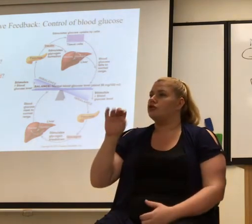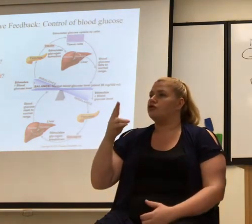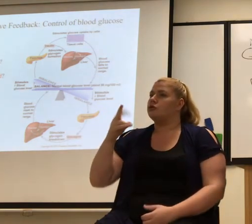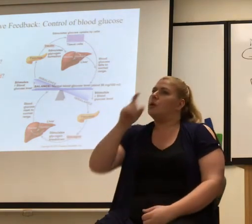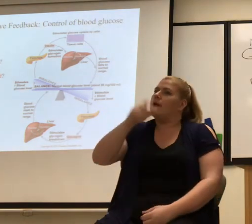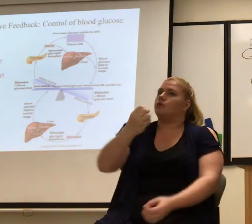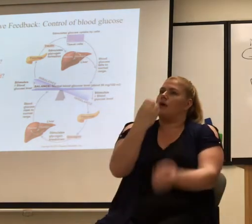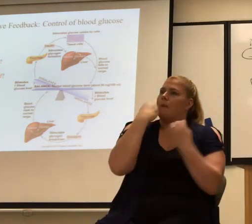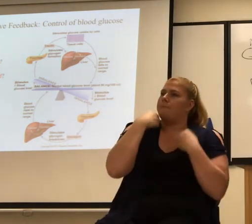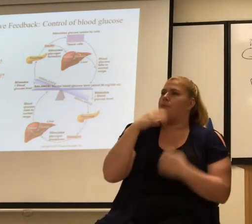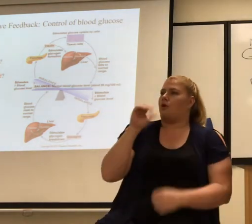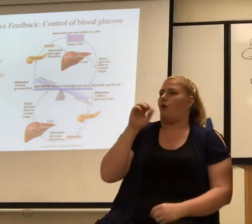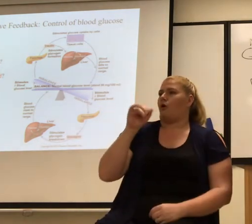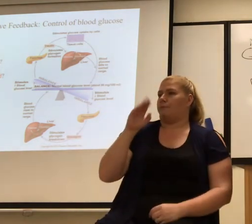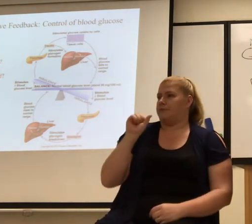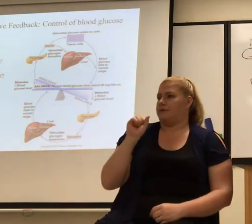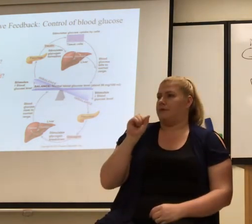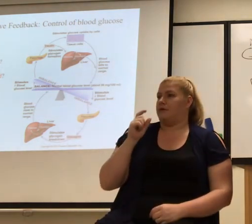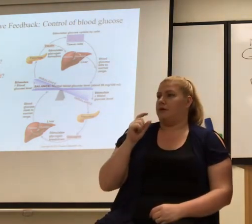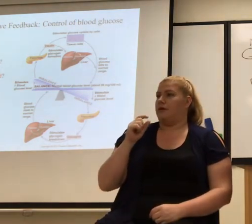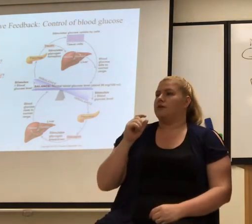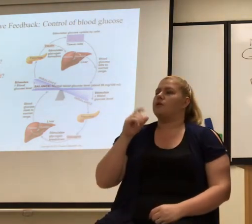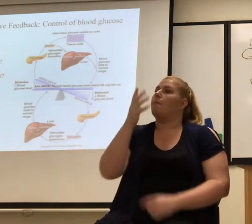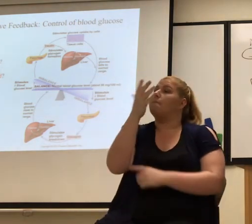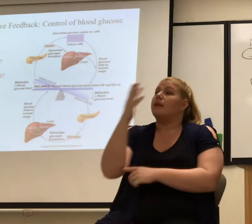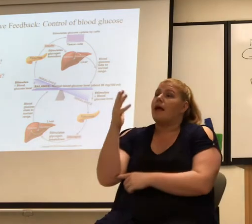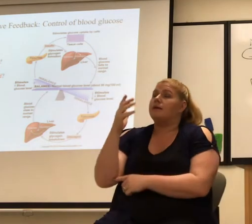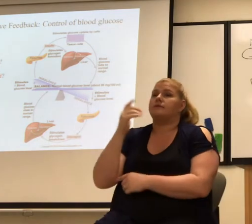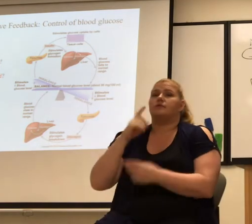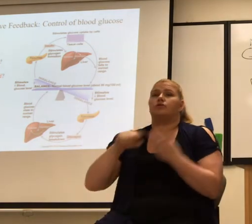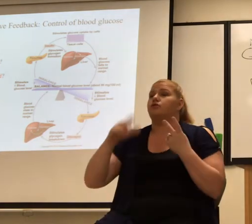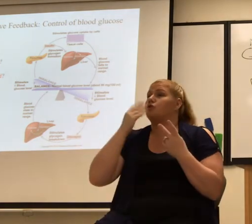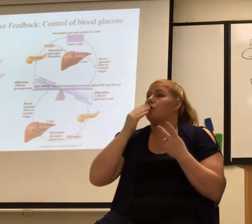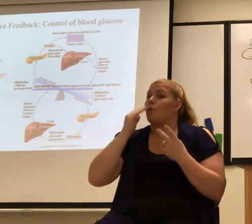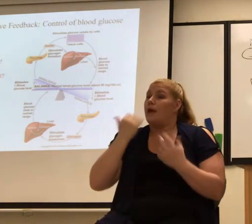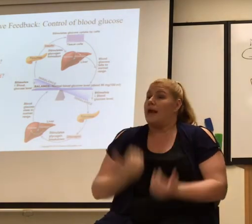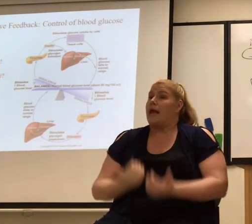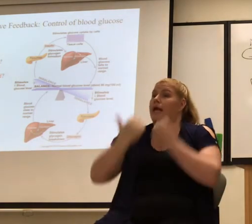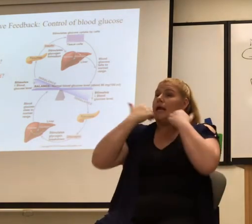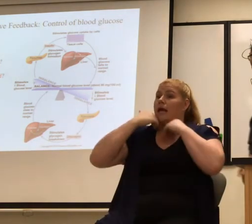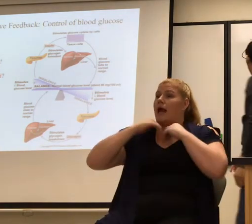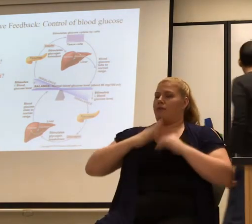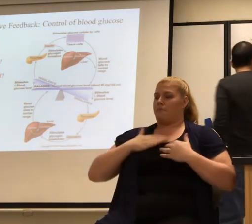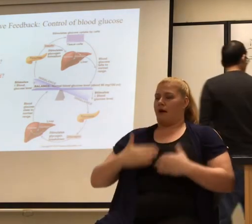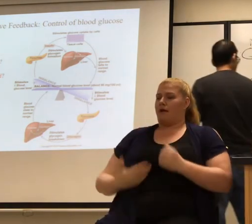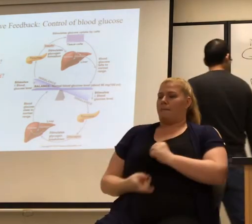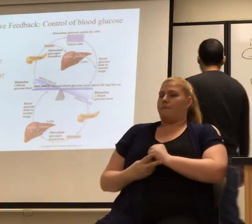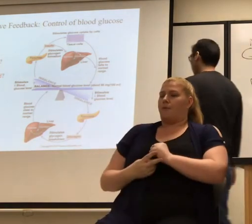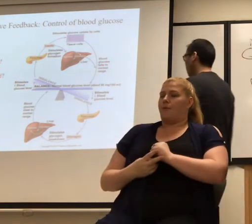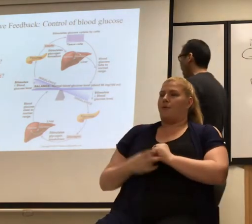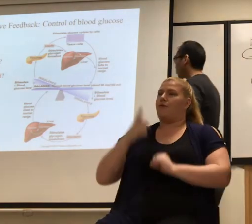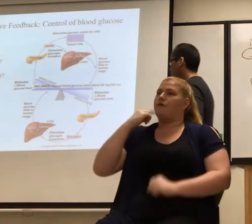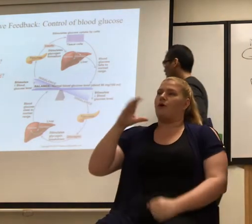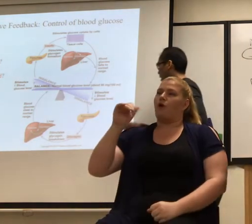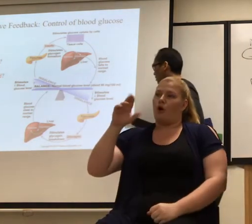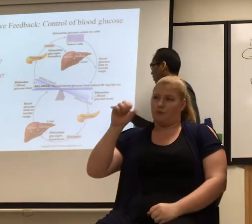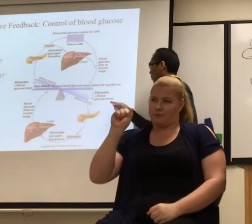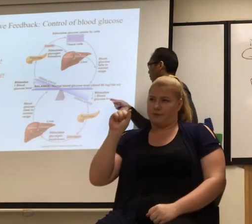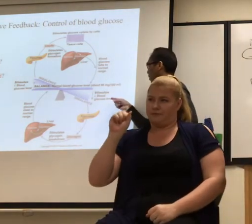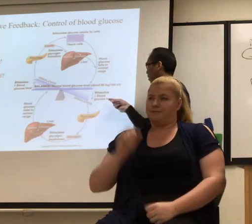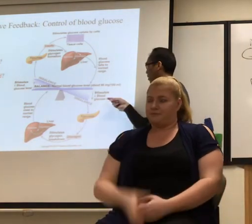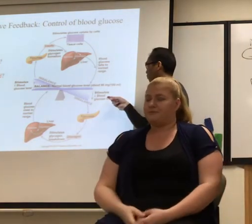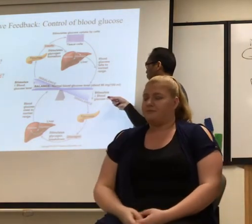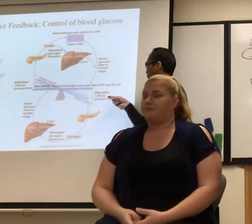We eat it, we store it as glycogen. Glycogen is the storage form of carb for mammals. Okay,